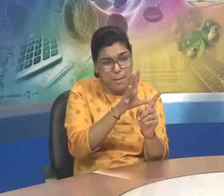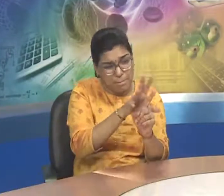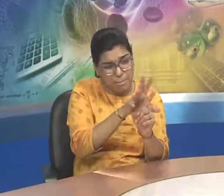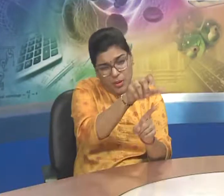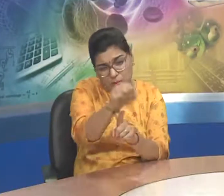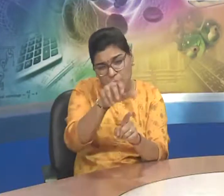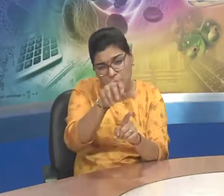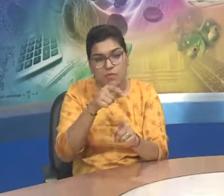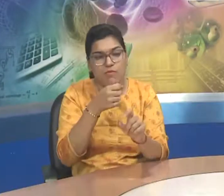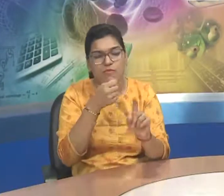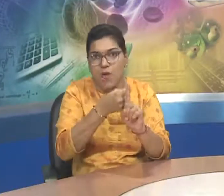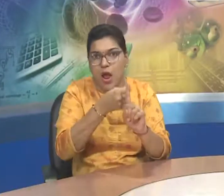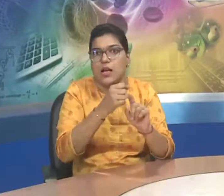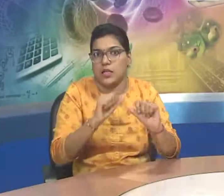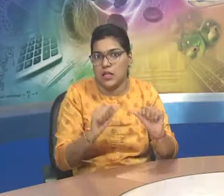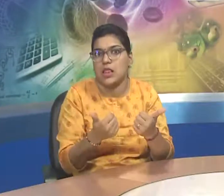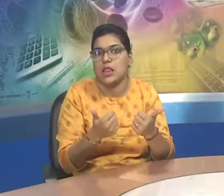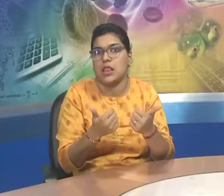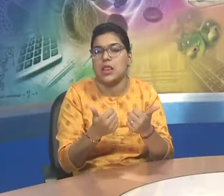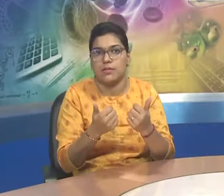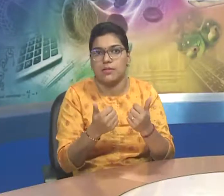by using education,